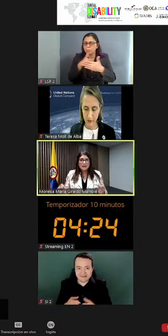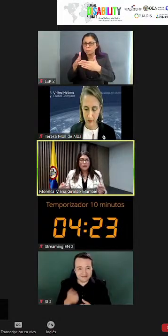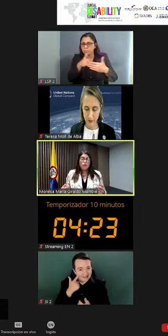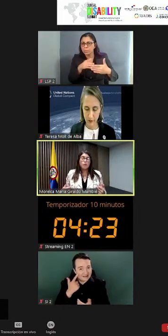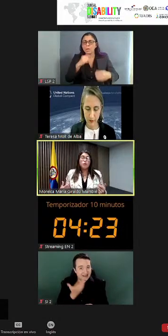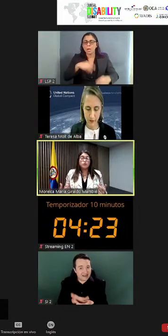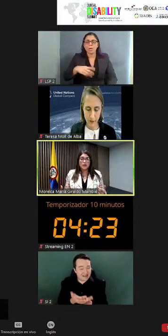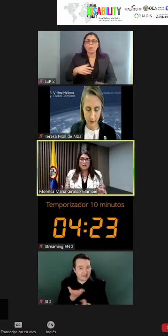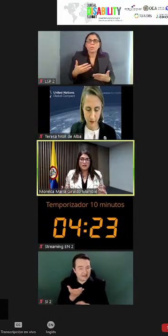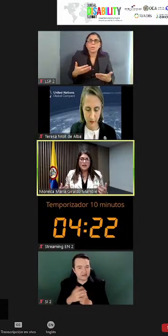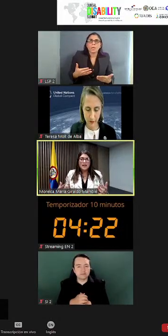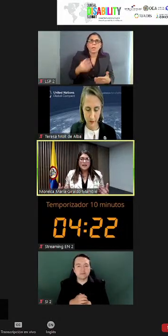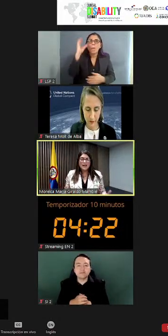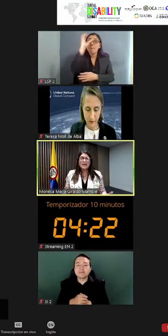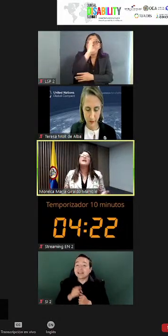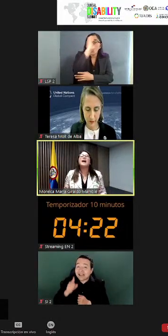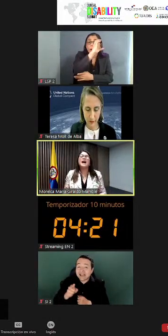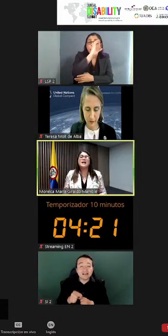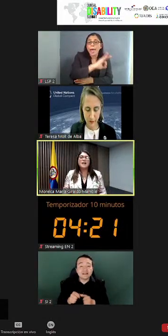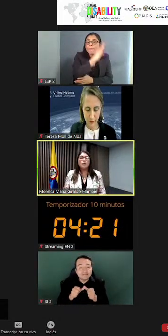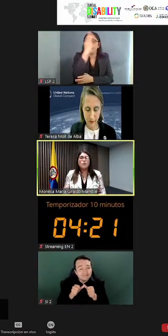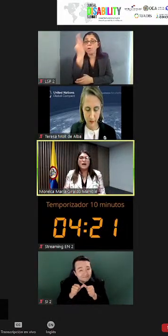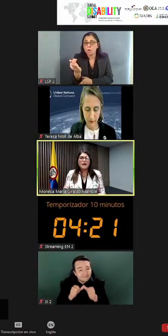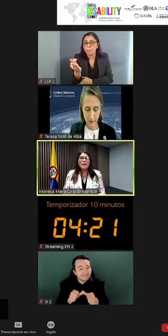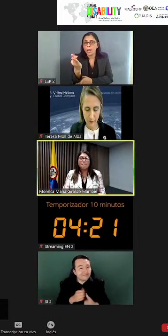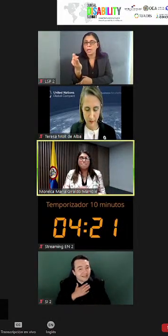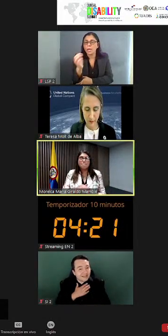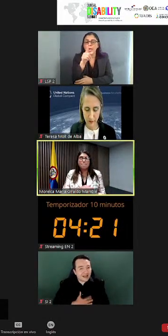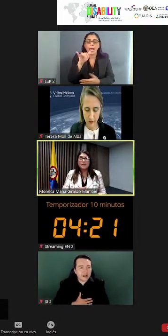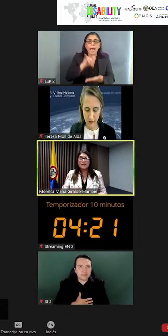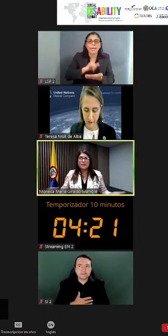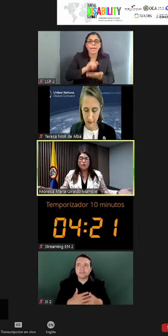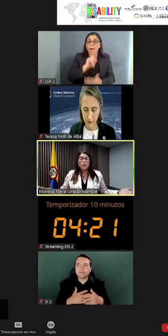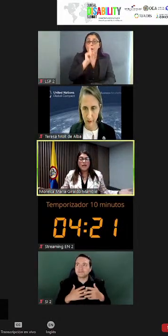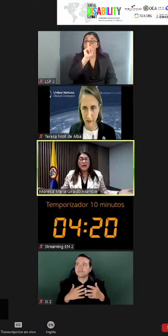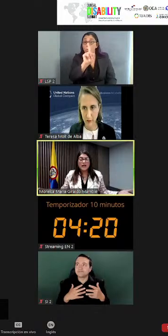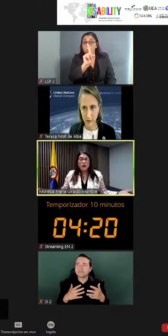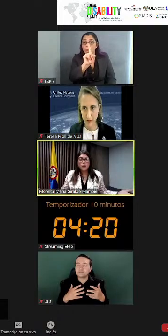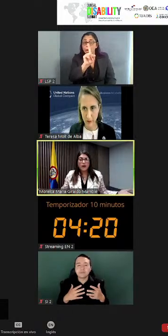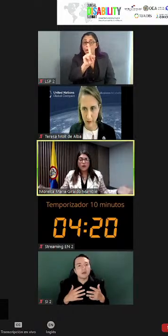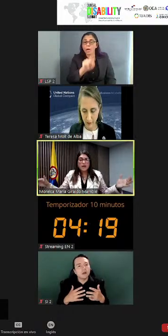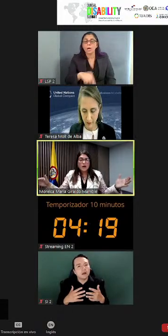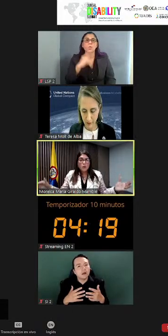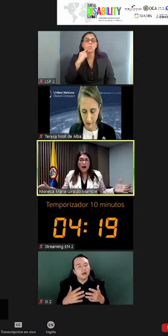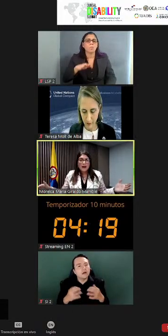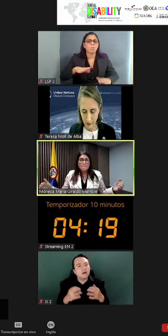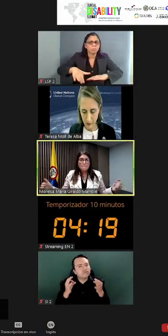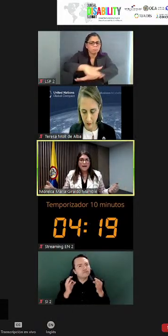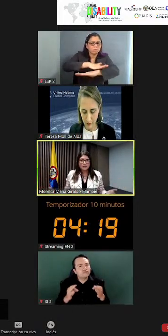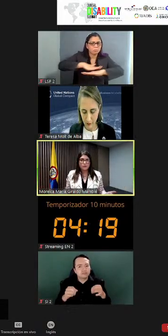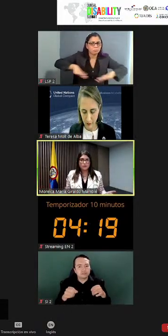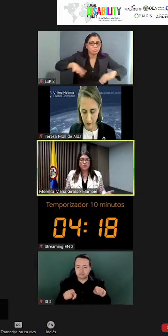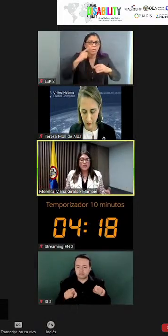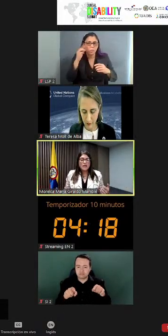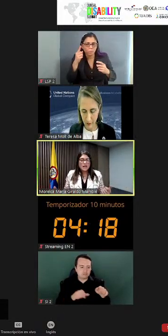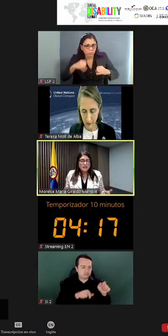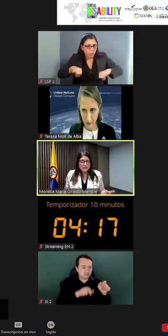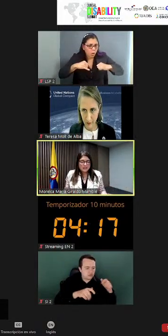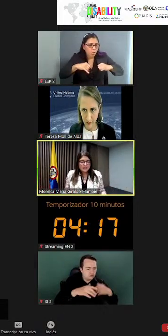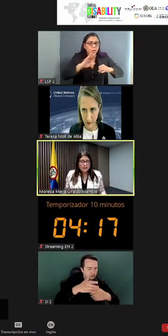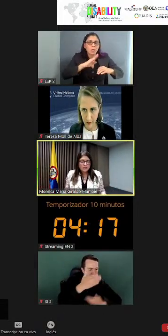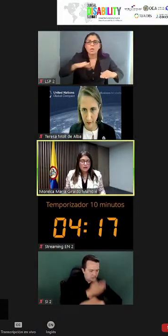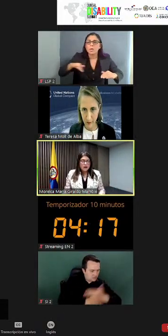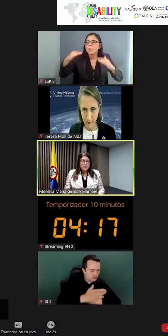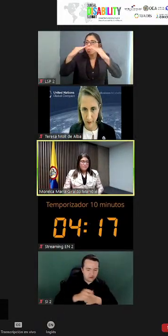affirmative measures these measures for there to be an